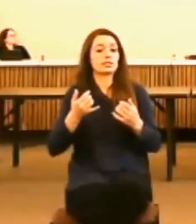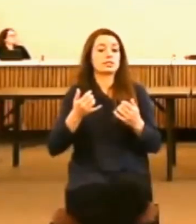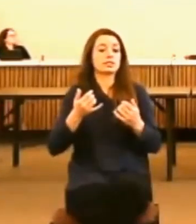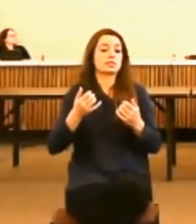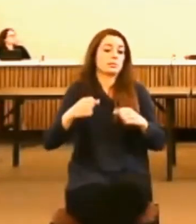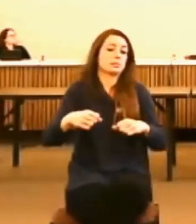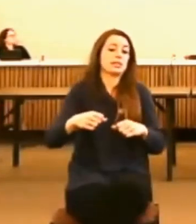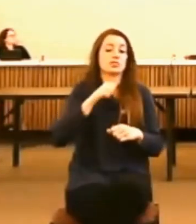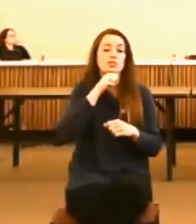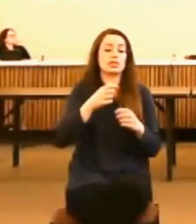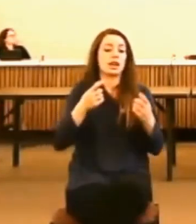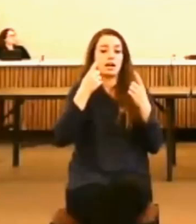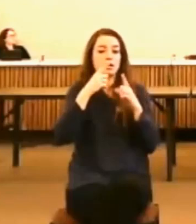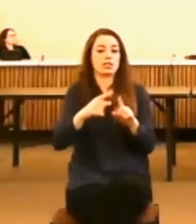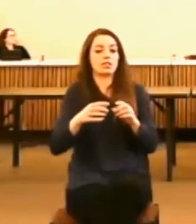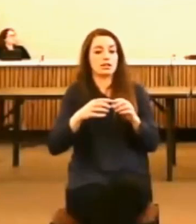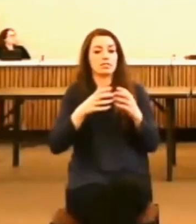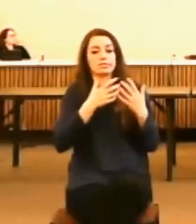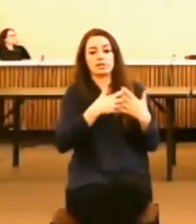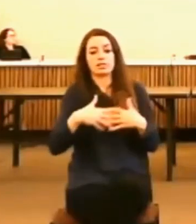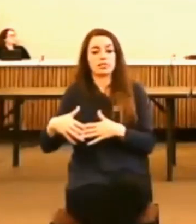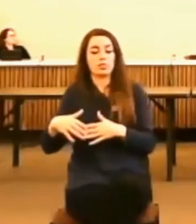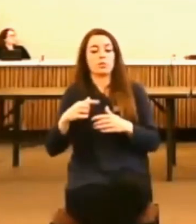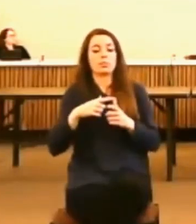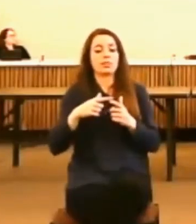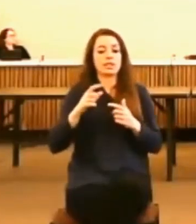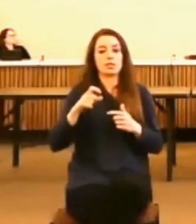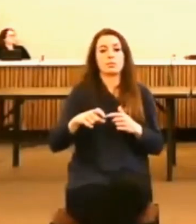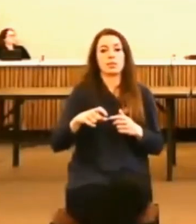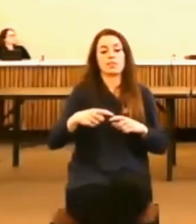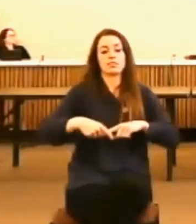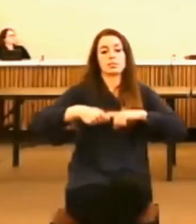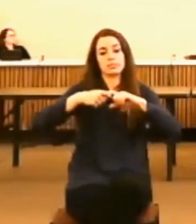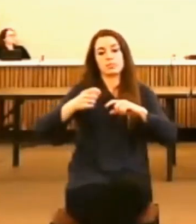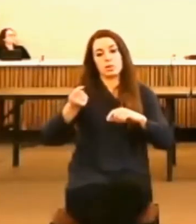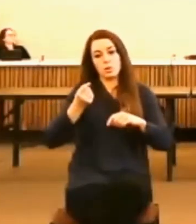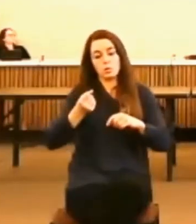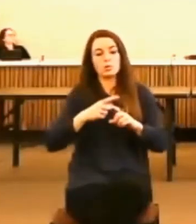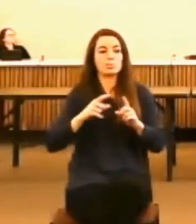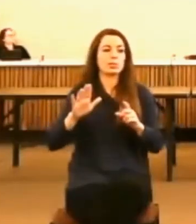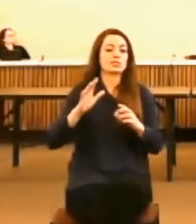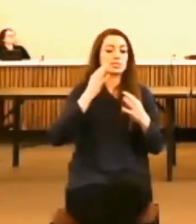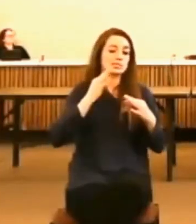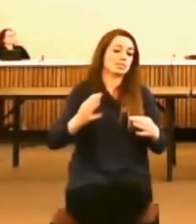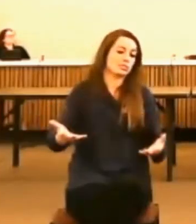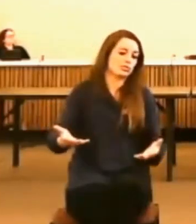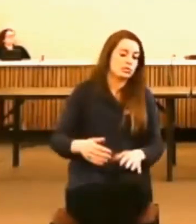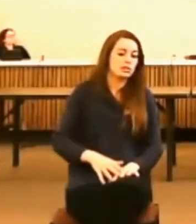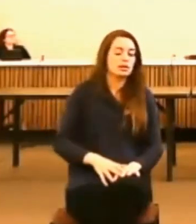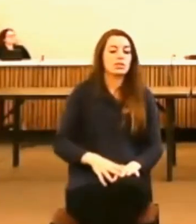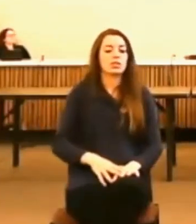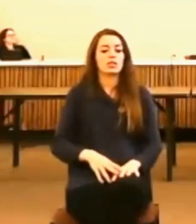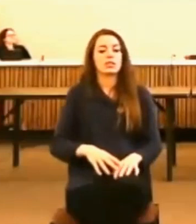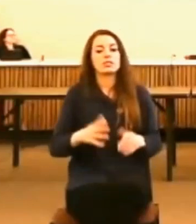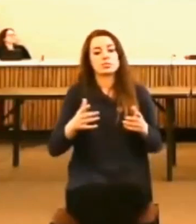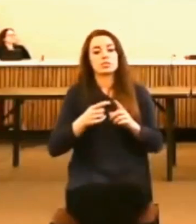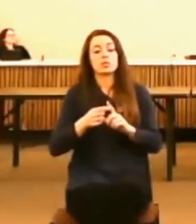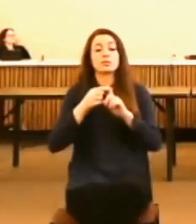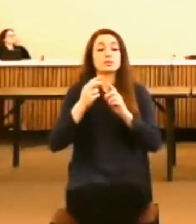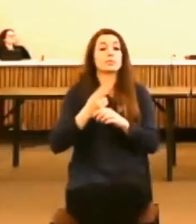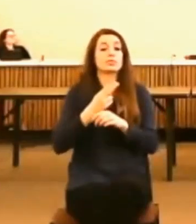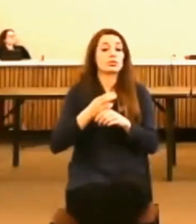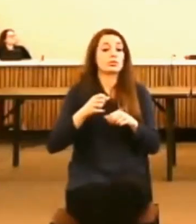a response to the characteristics of the environment in which they live? By finding the answer to